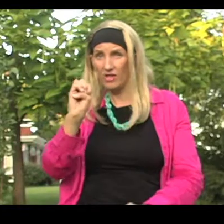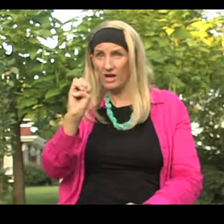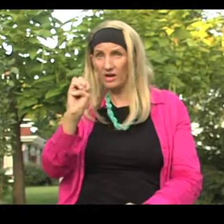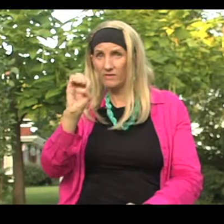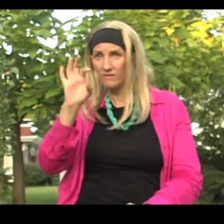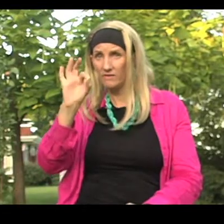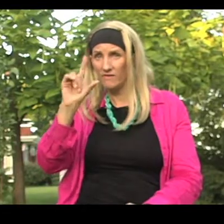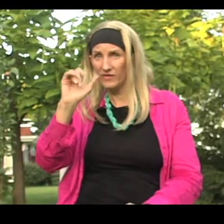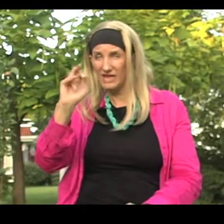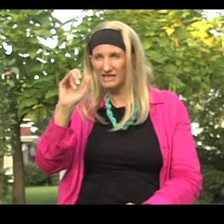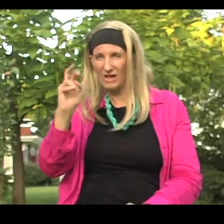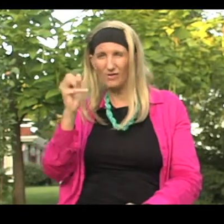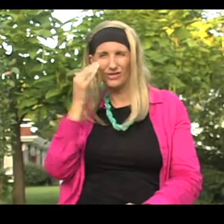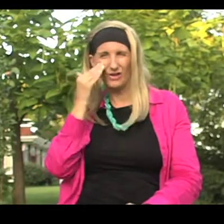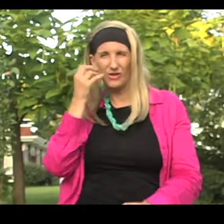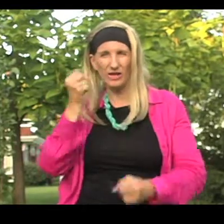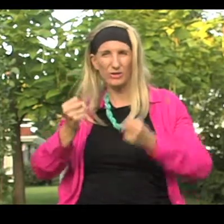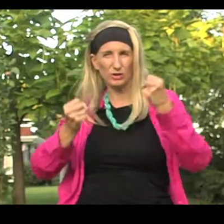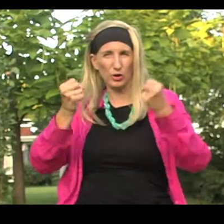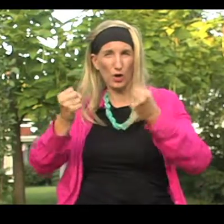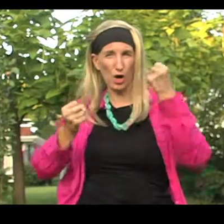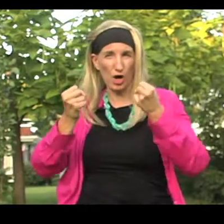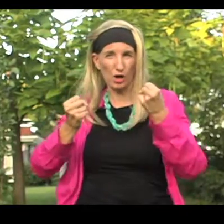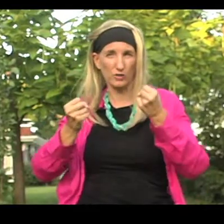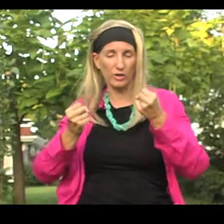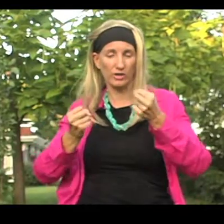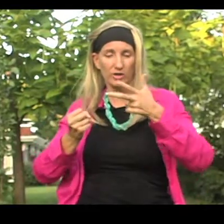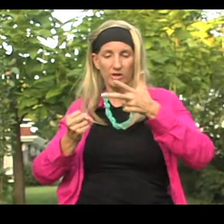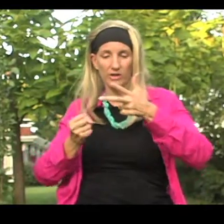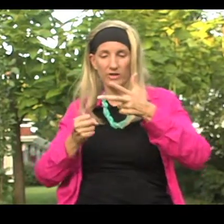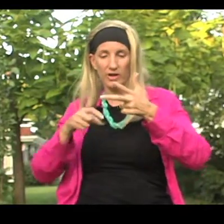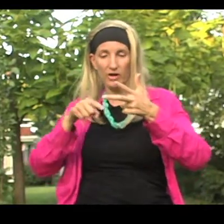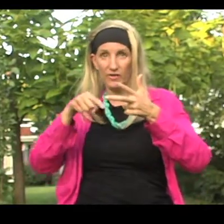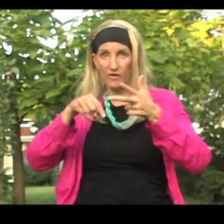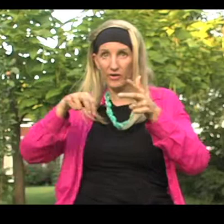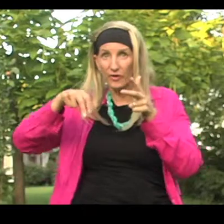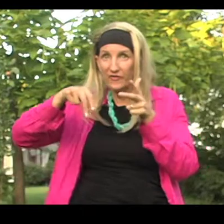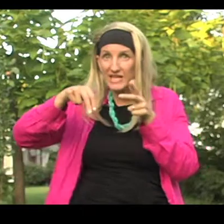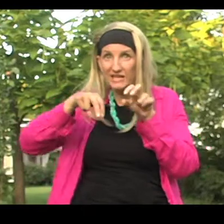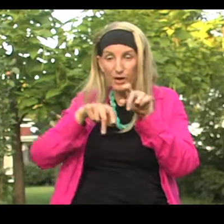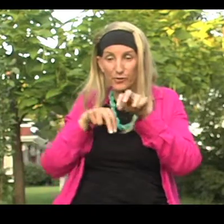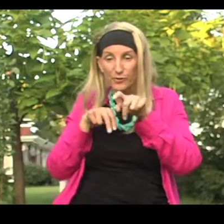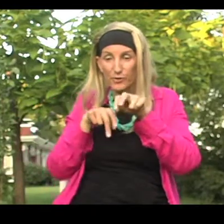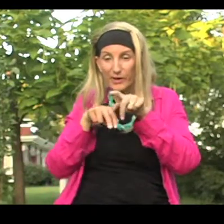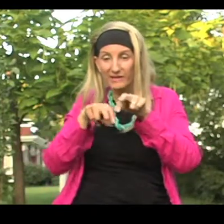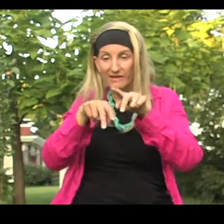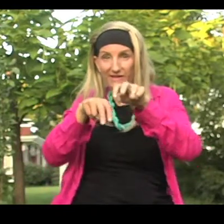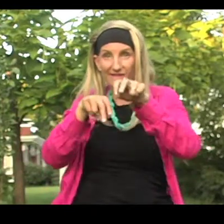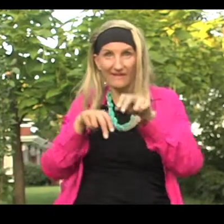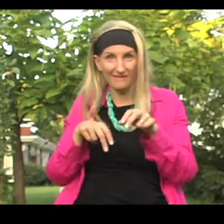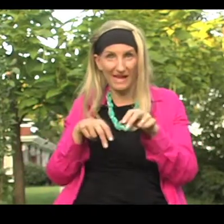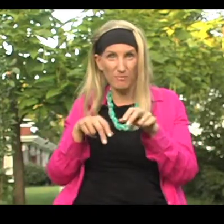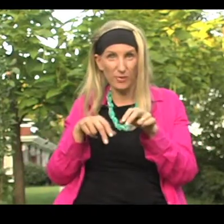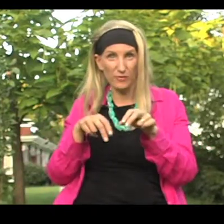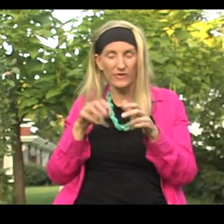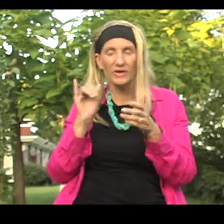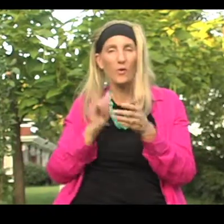the Flintstones. You know, they had those little cars where their little feet go through and move. Well,